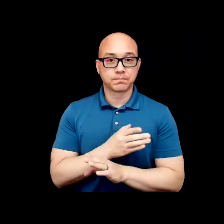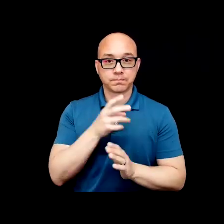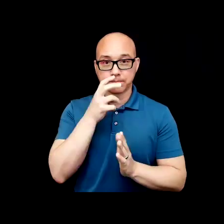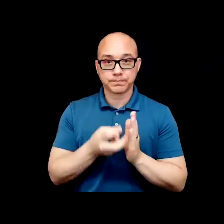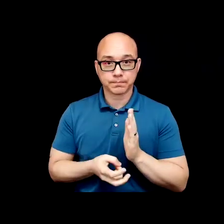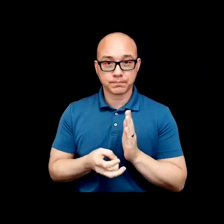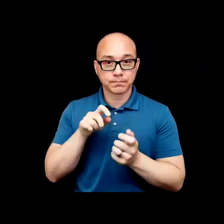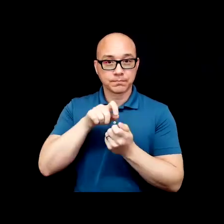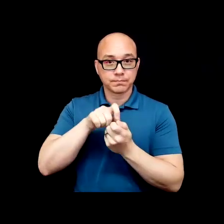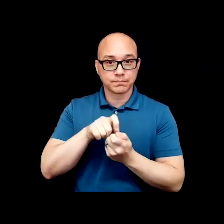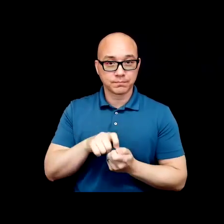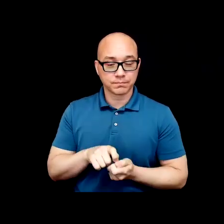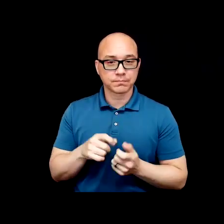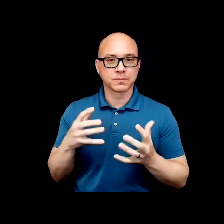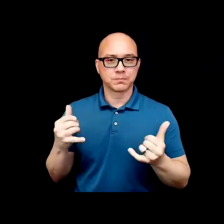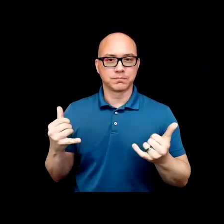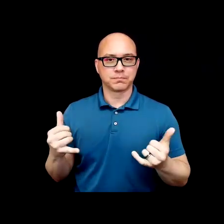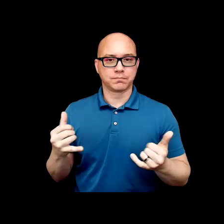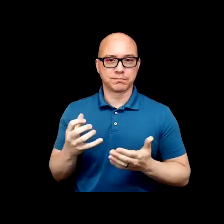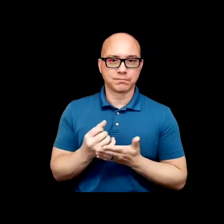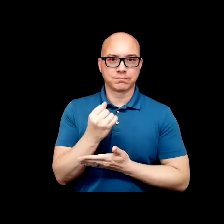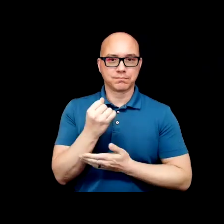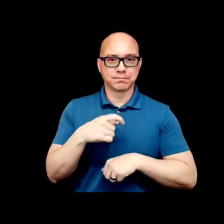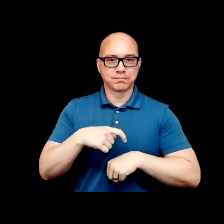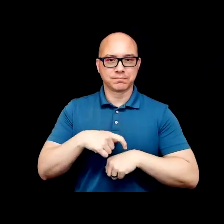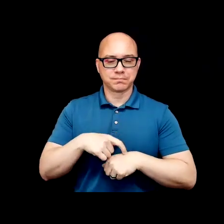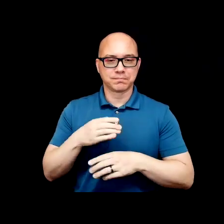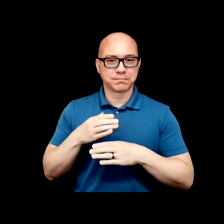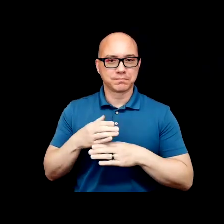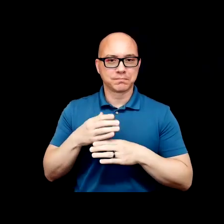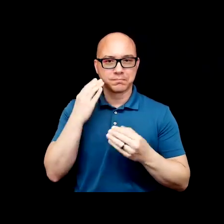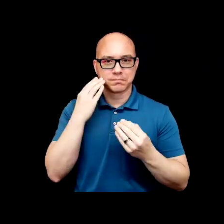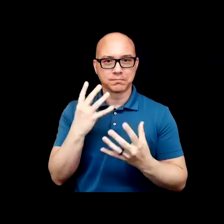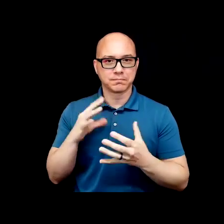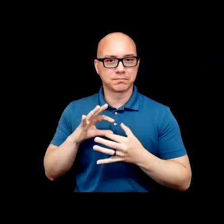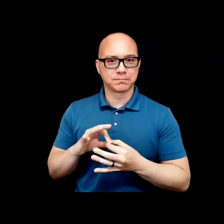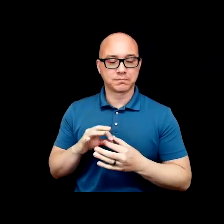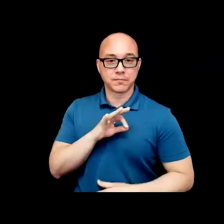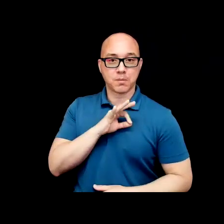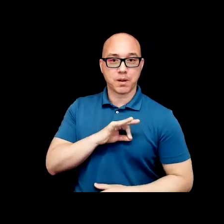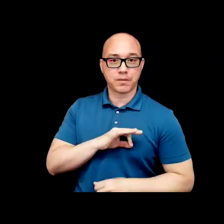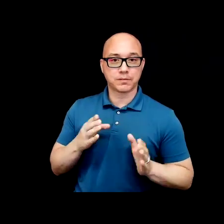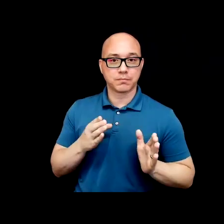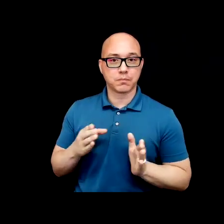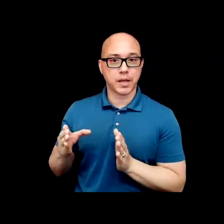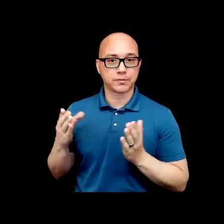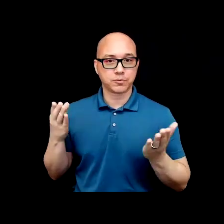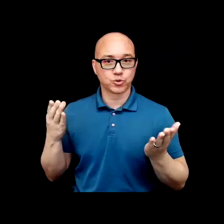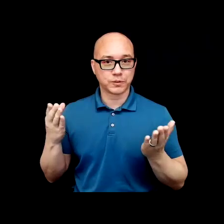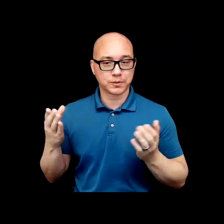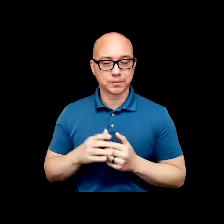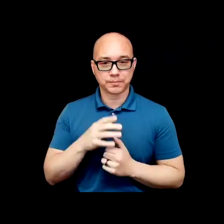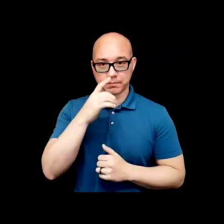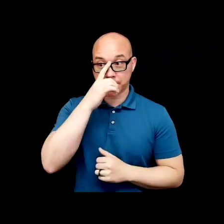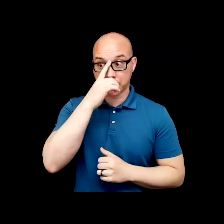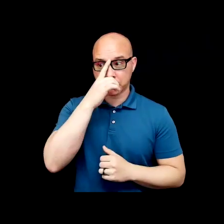do want to just take a minute and share with you a little information about benefits planning services. So if